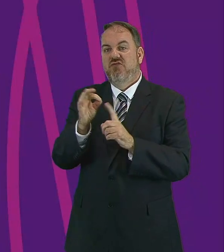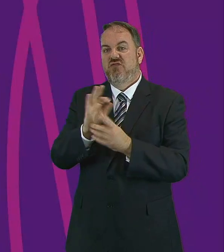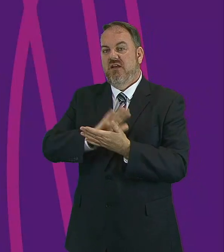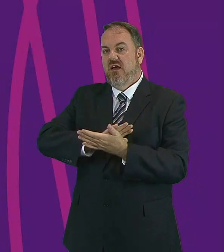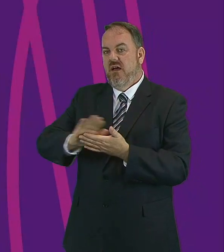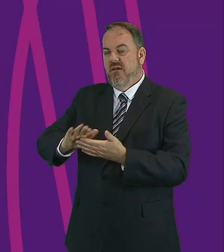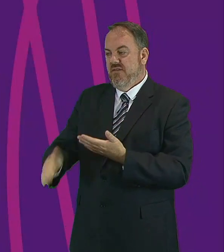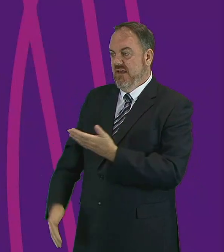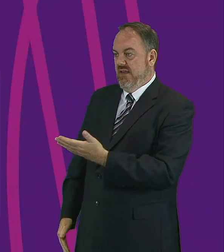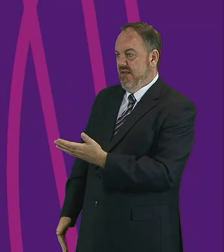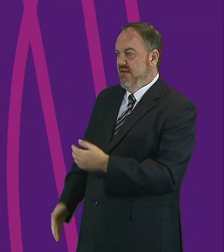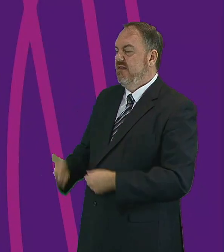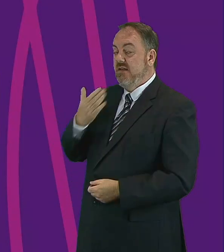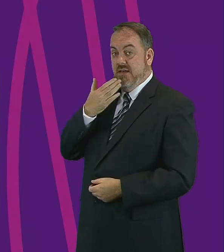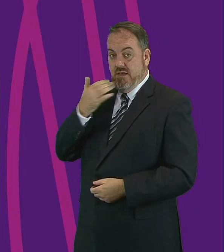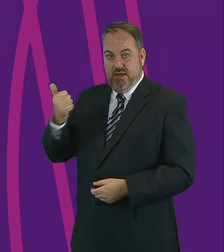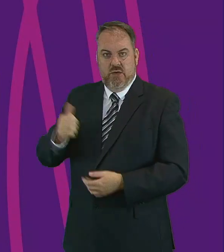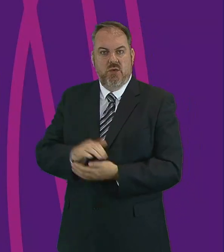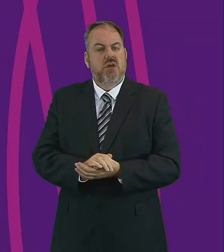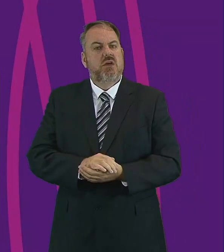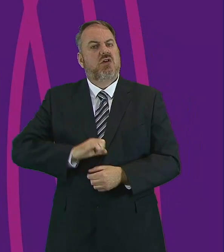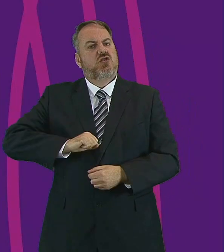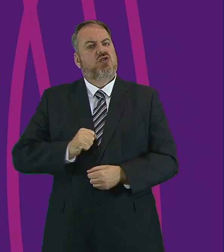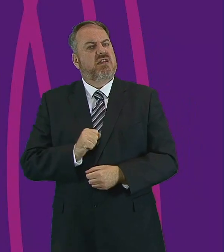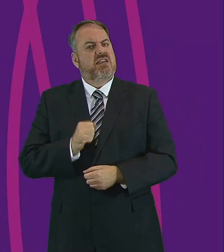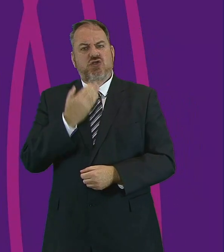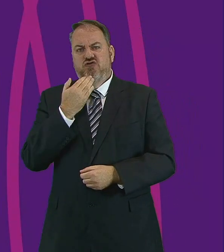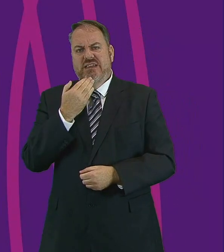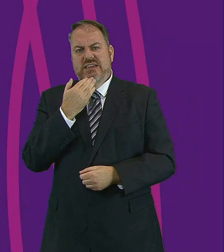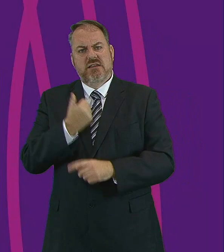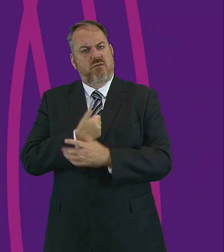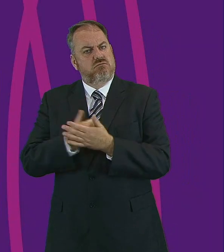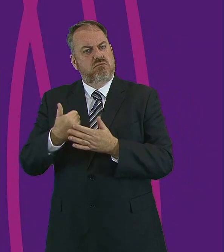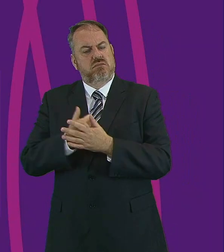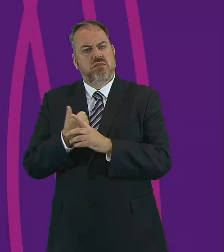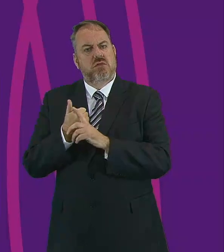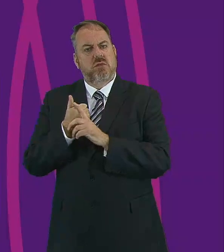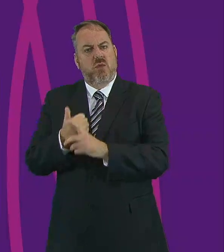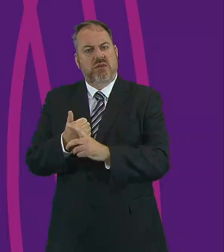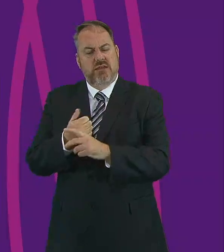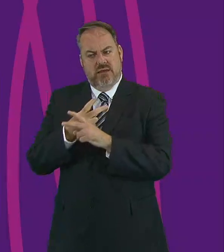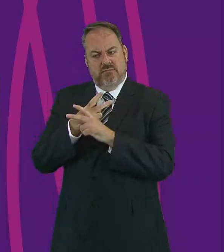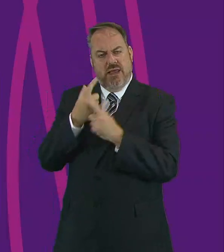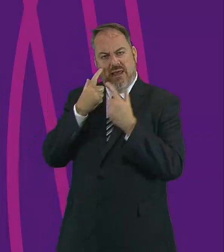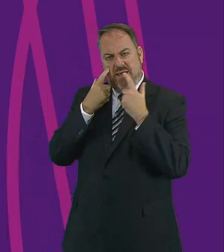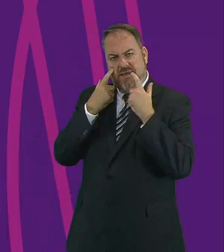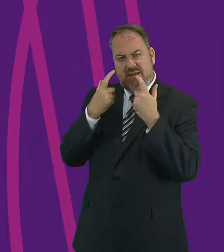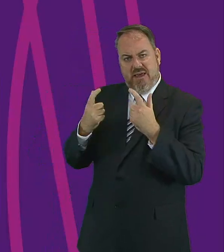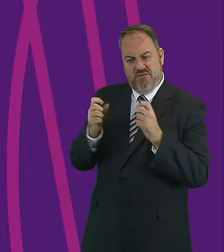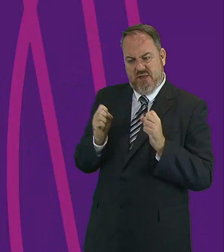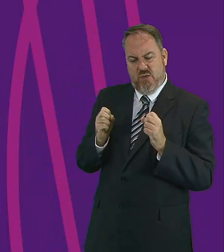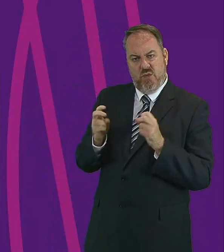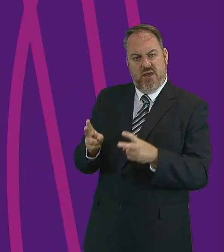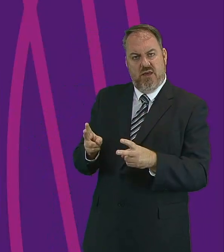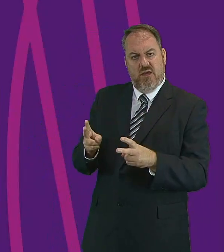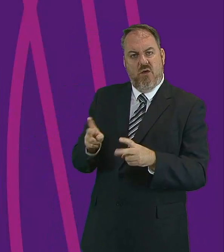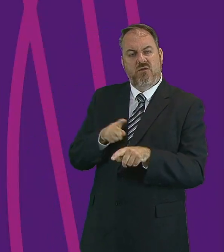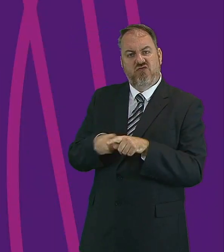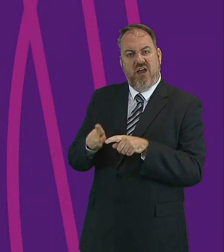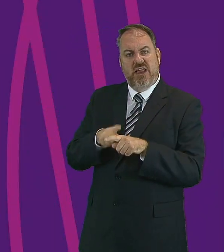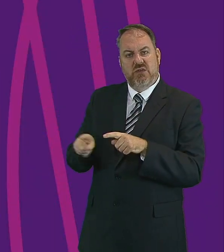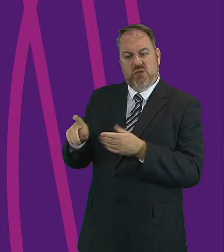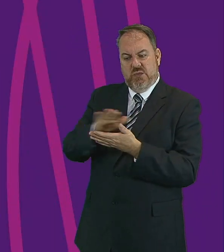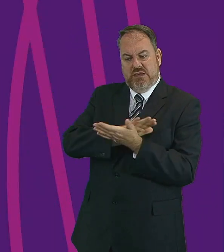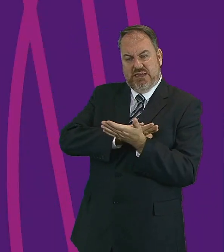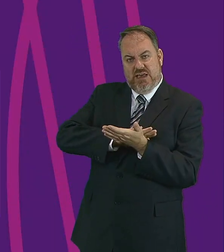you, Presiding Officer. The Scottish Greens have consistently supported a precautionary approach with the aim of eliminating coronavirus.